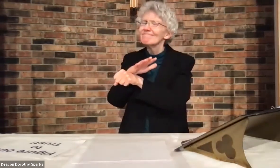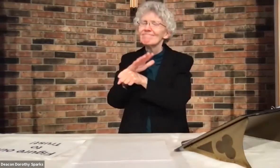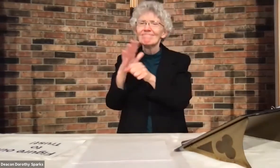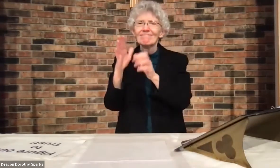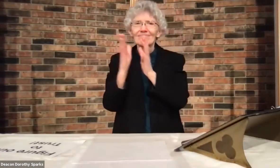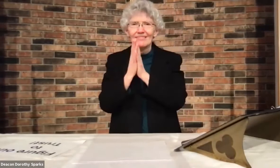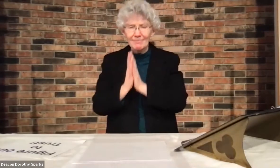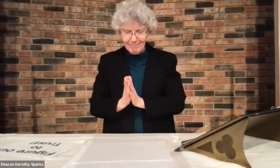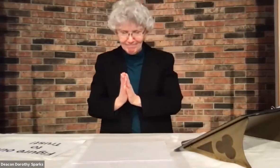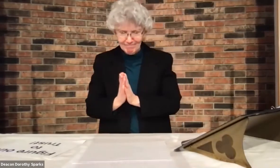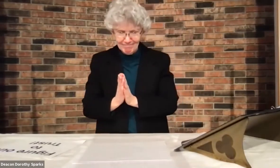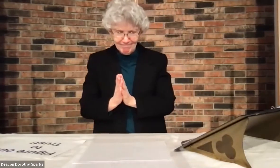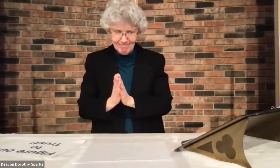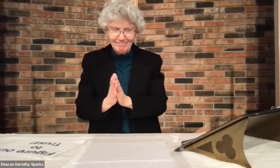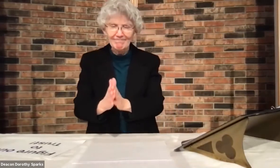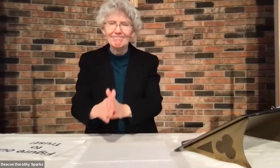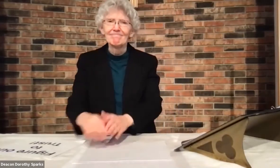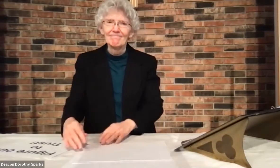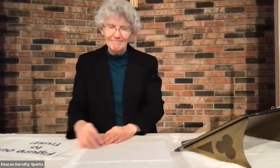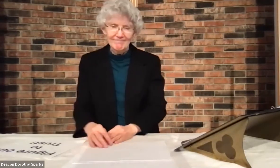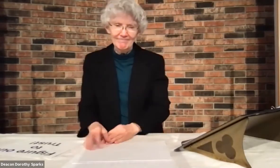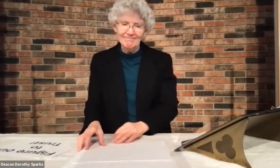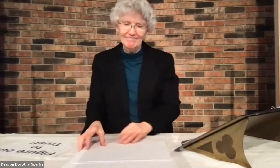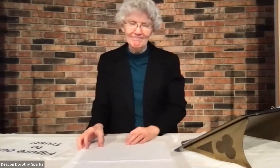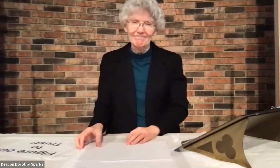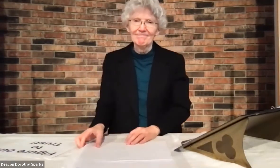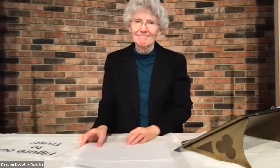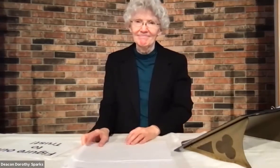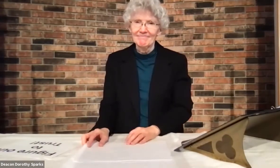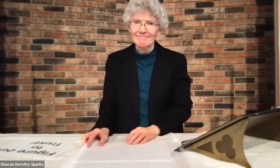to trust You completely. Amen.